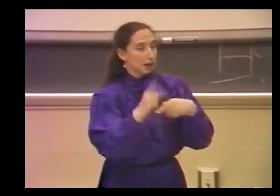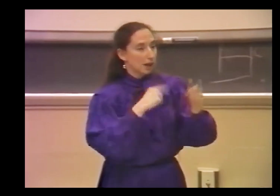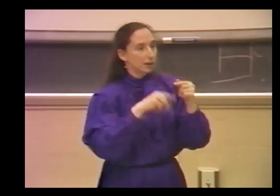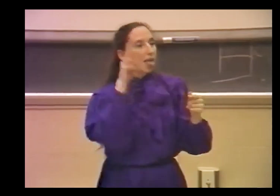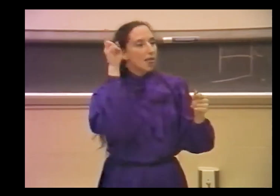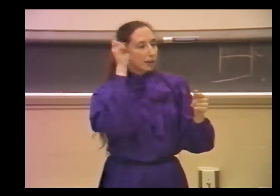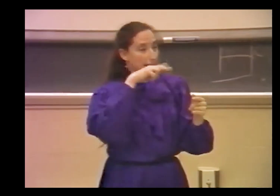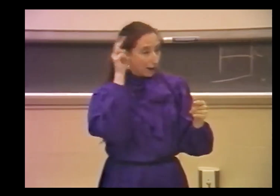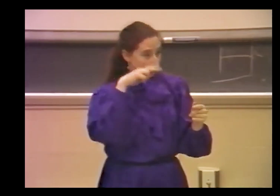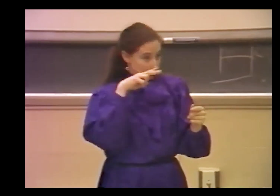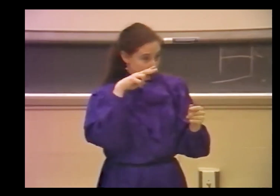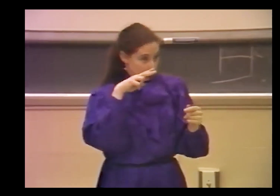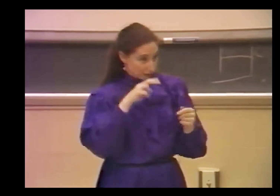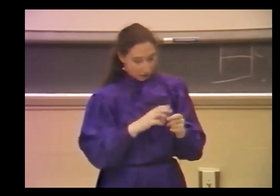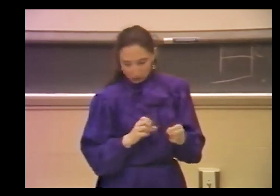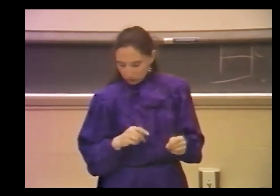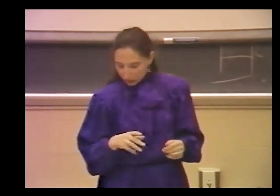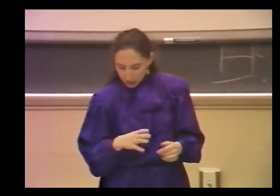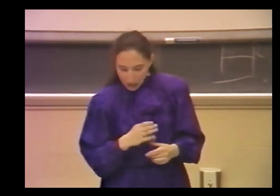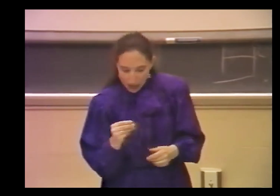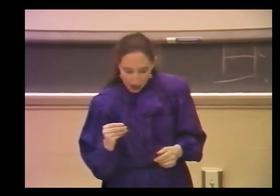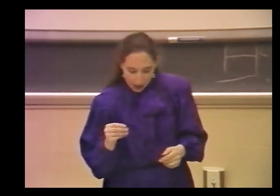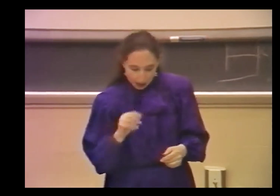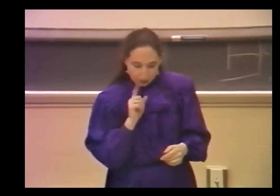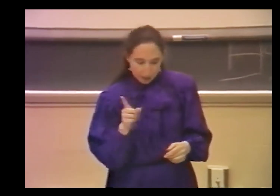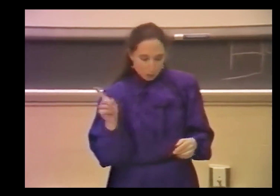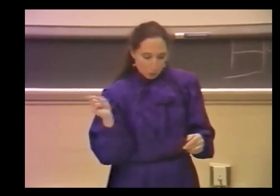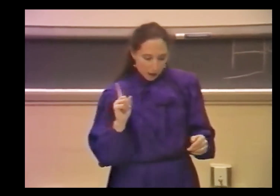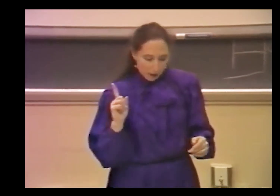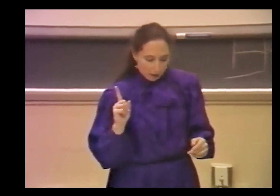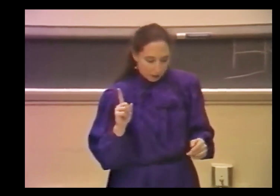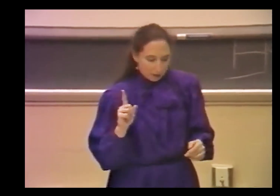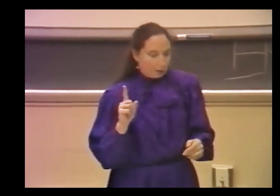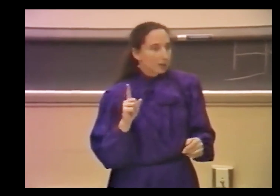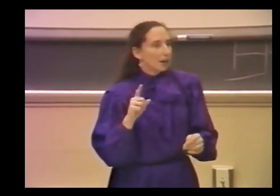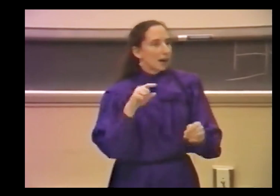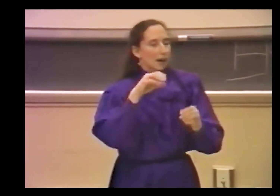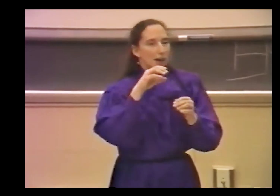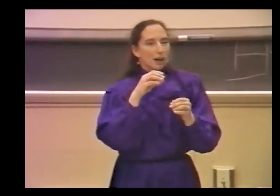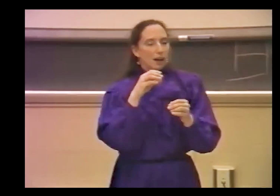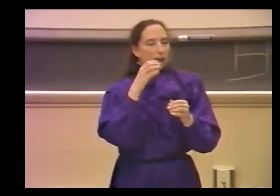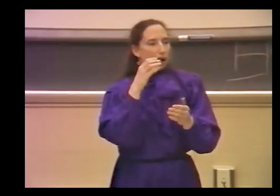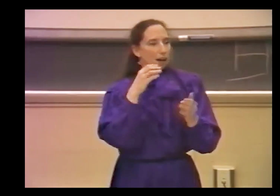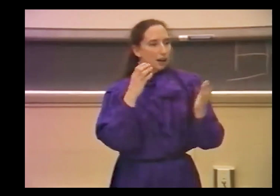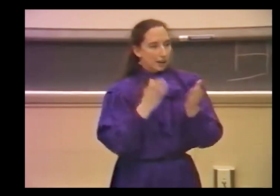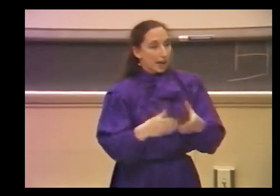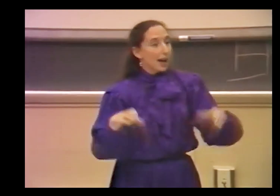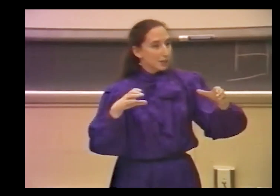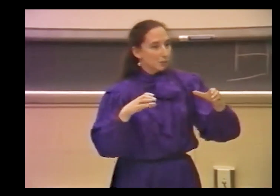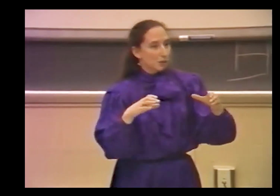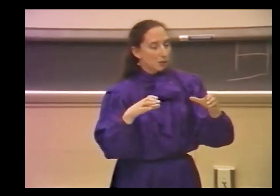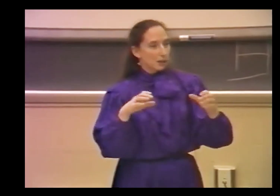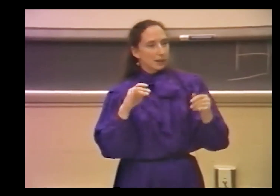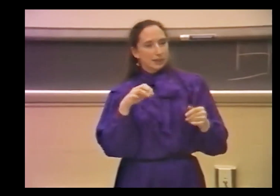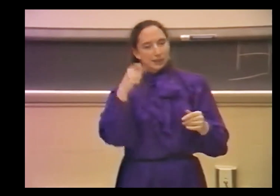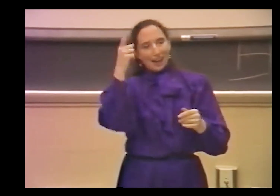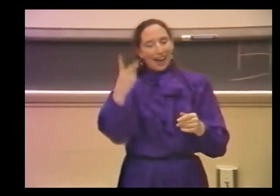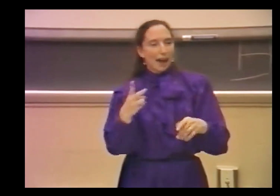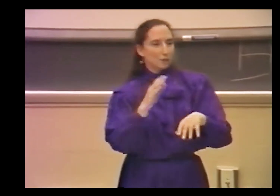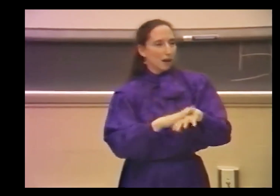sign careless. Okay, and it's where a casserole is half on